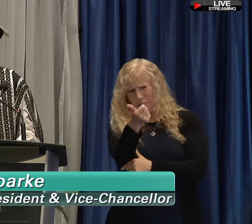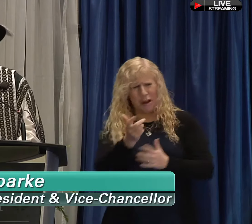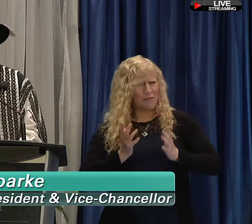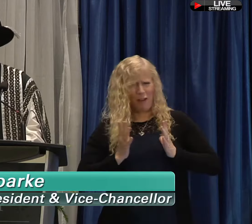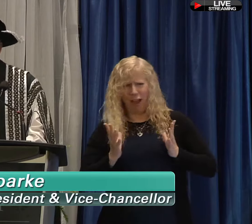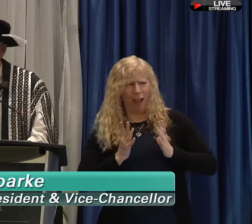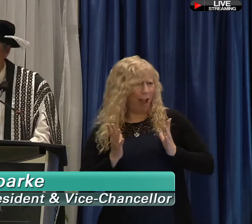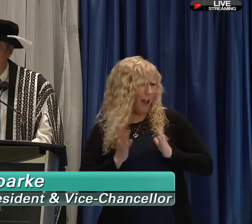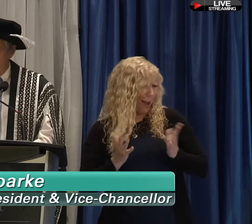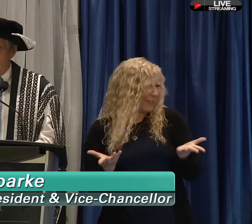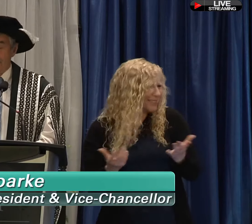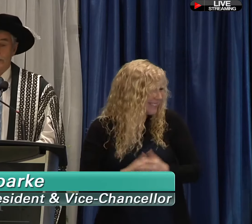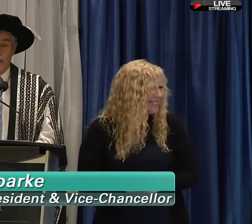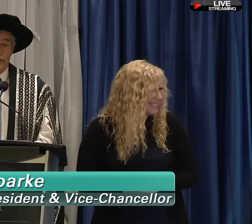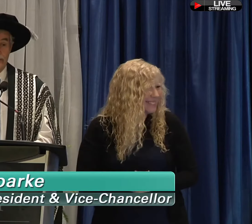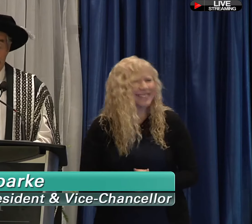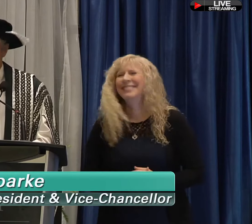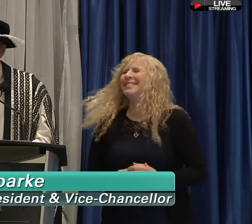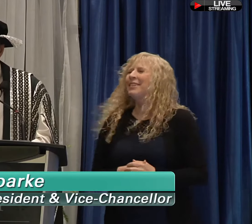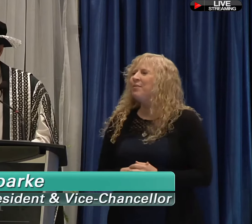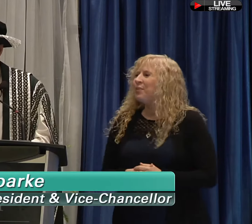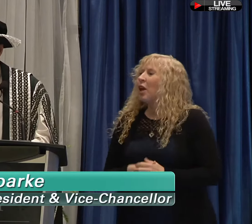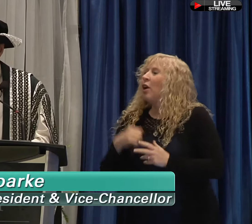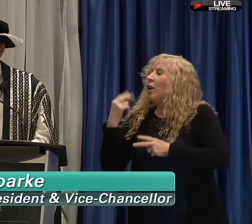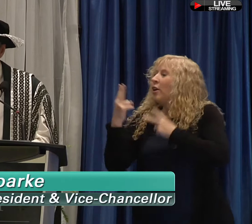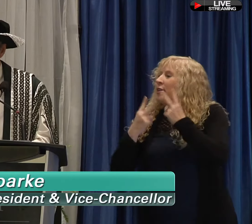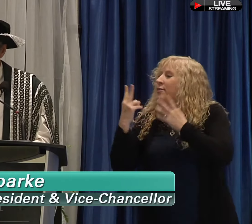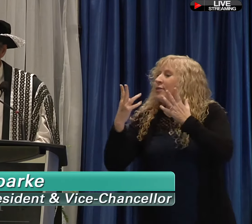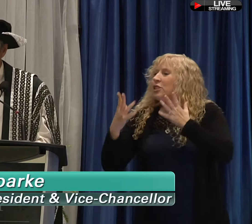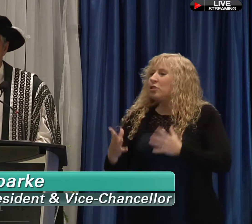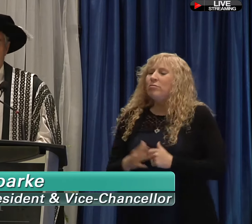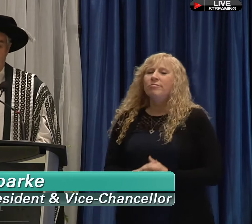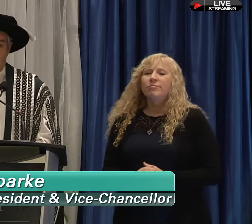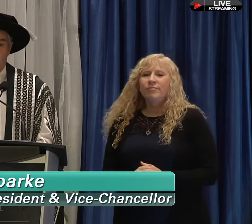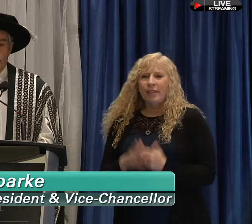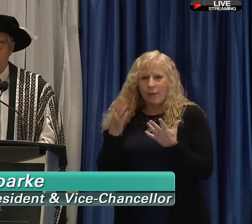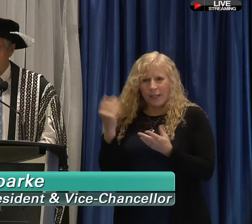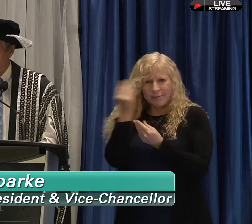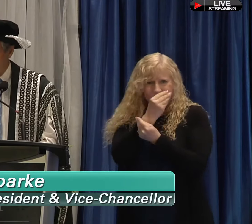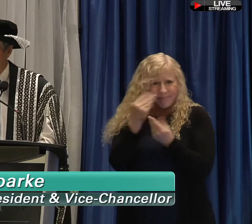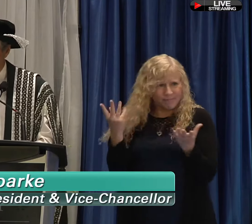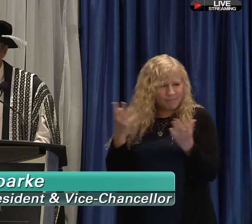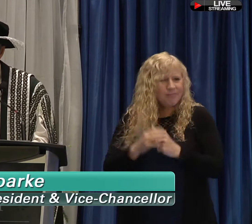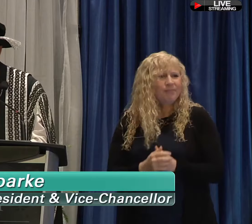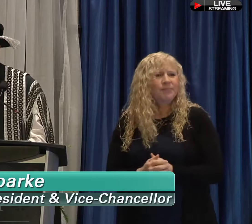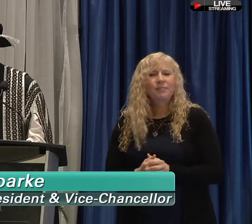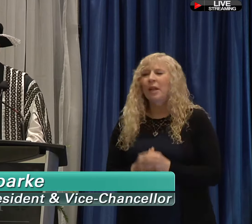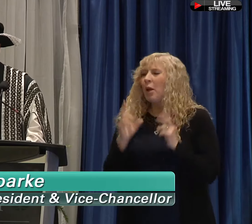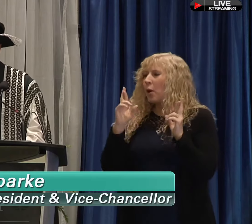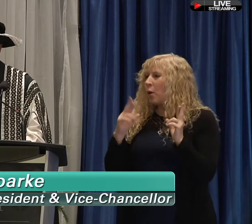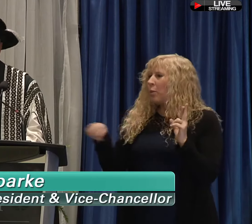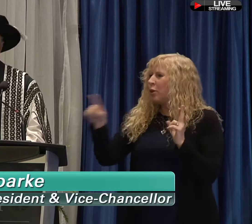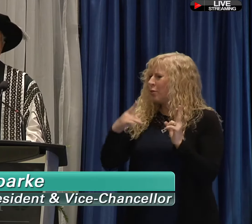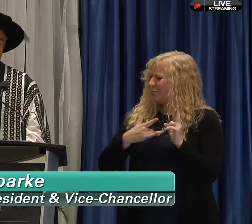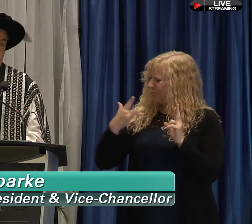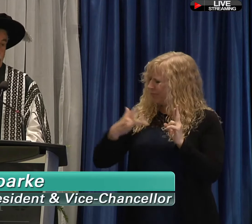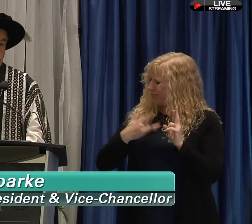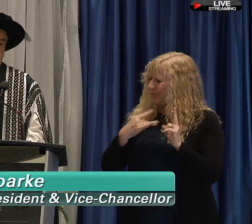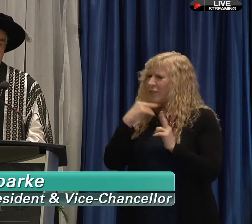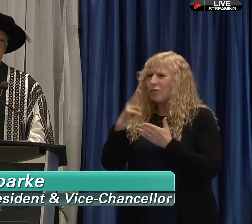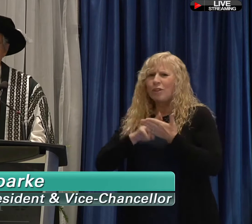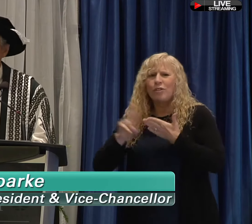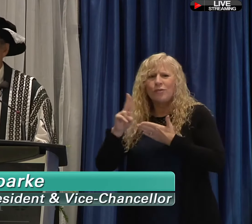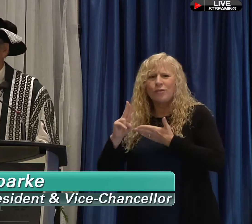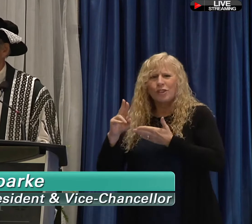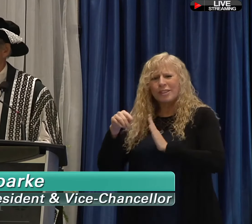okay. To our visitors, I did want to say that I hope you'll enjoy our deep sense of community